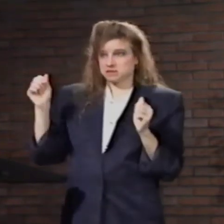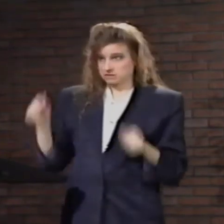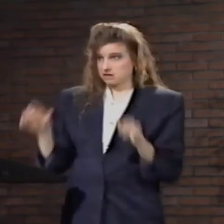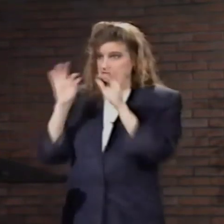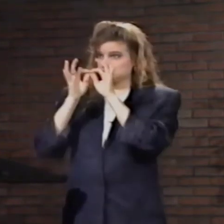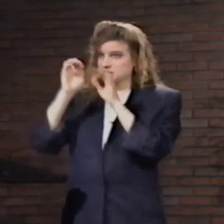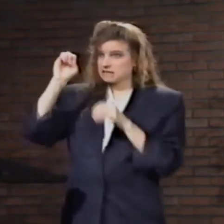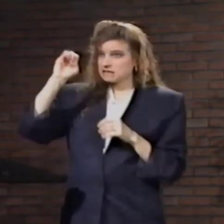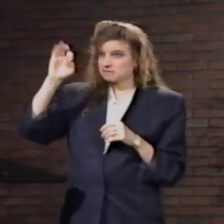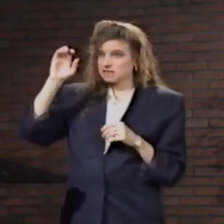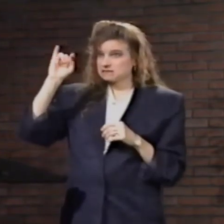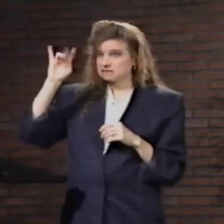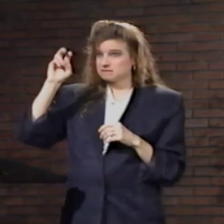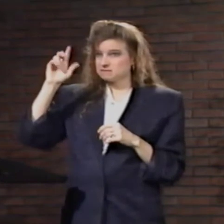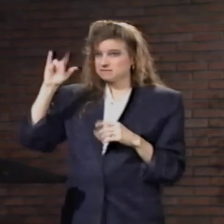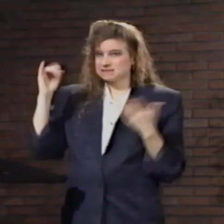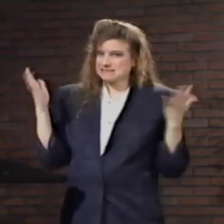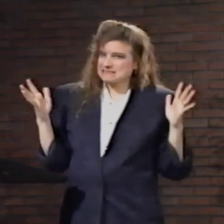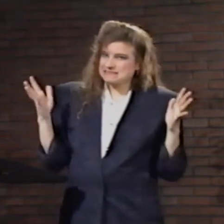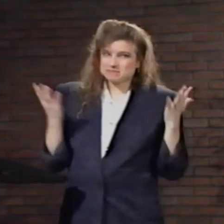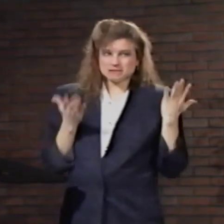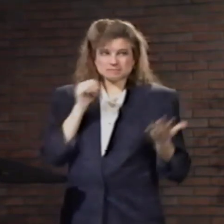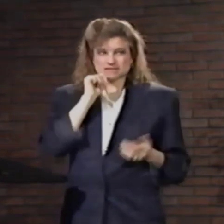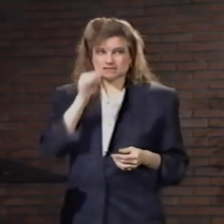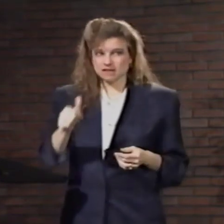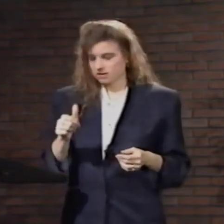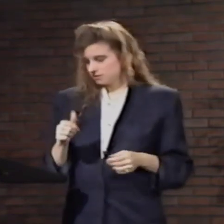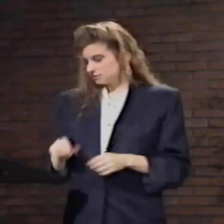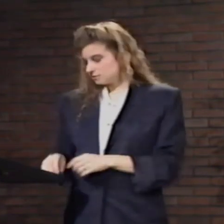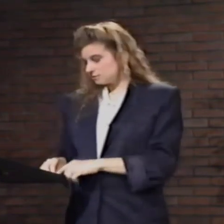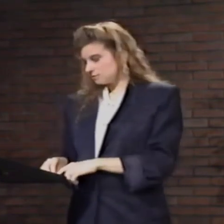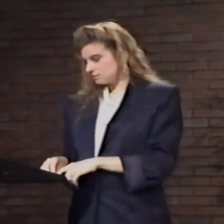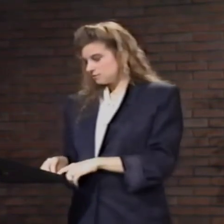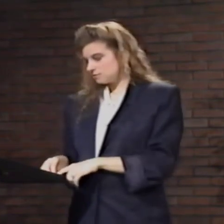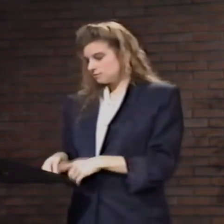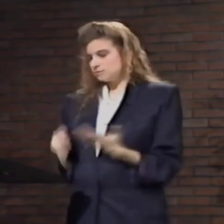terms, can they really interpret effectively? I'm thinking maybe not.